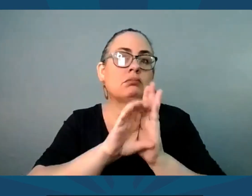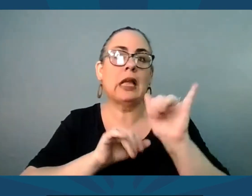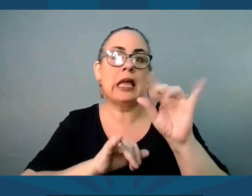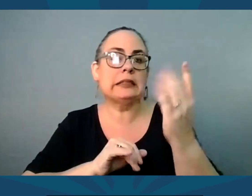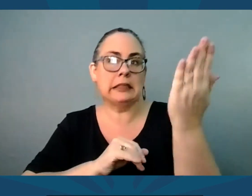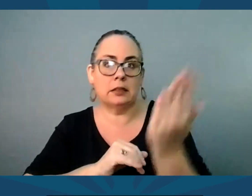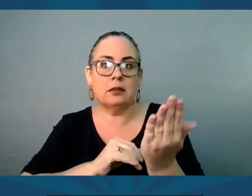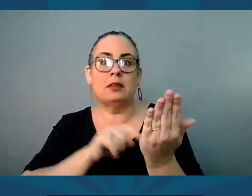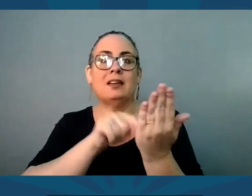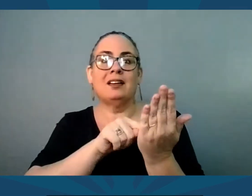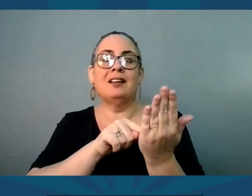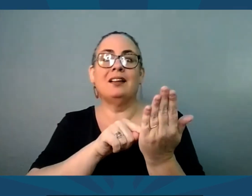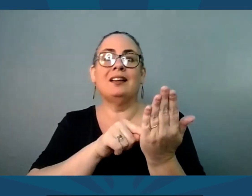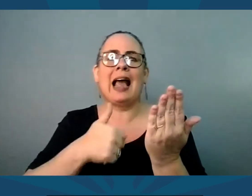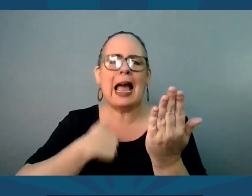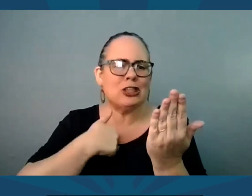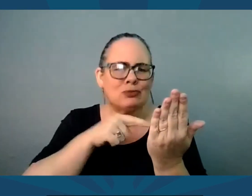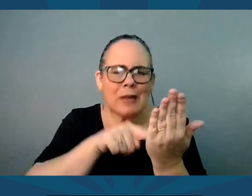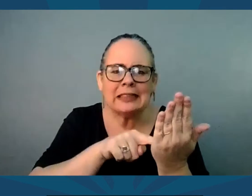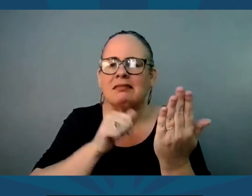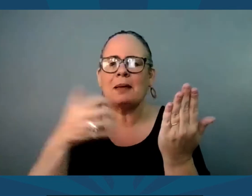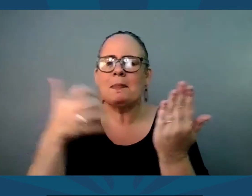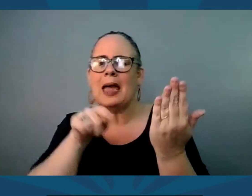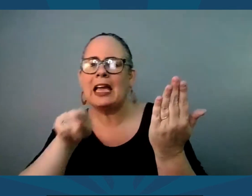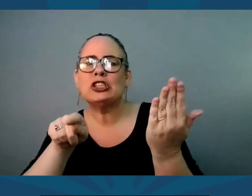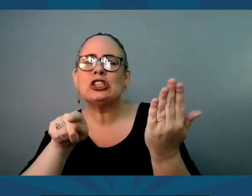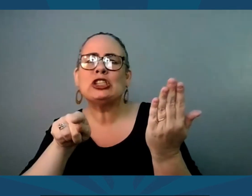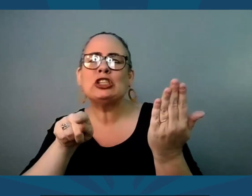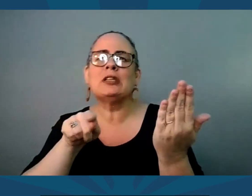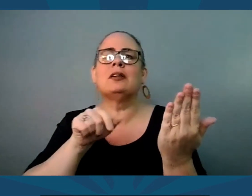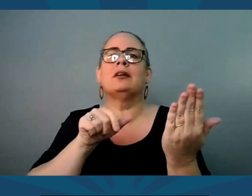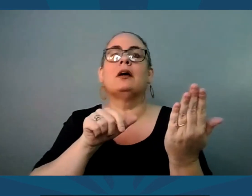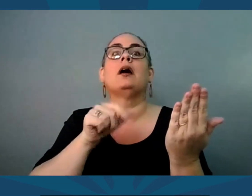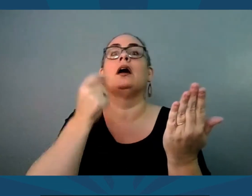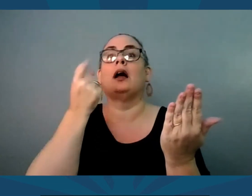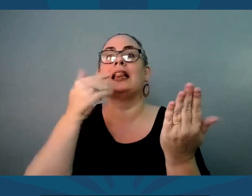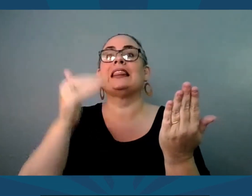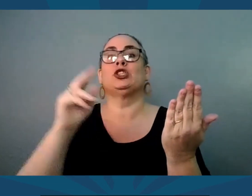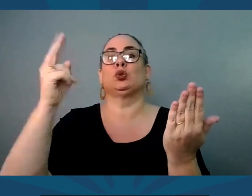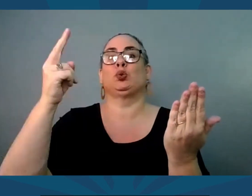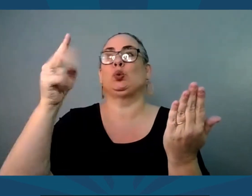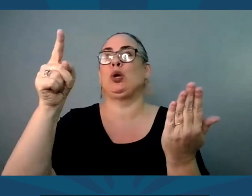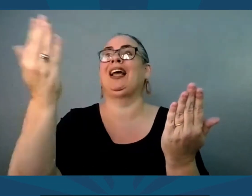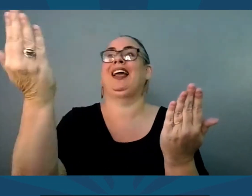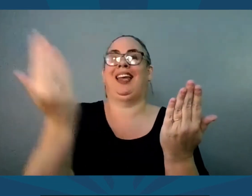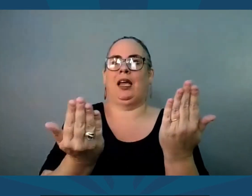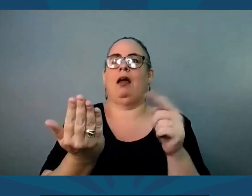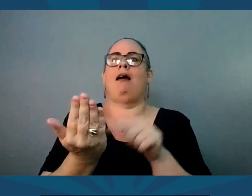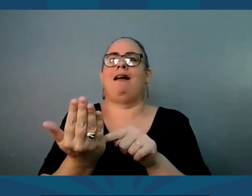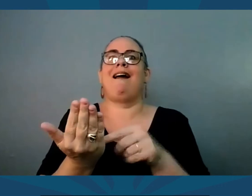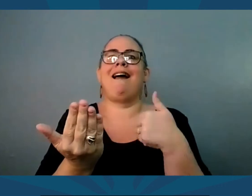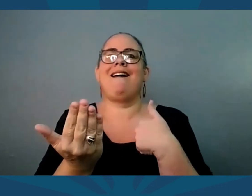Any valid photo identification from list 1 in which the address does not reasonably match the